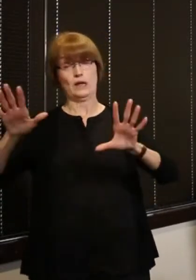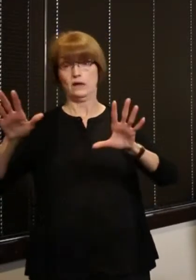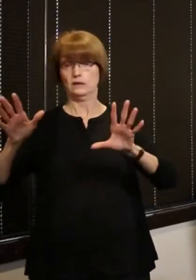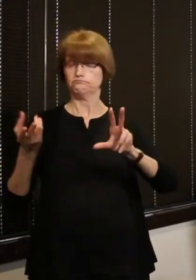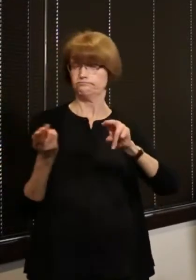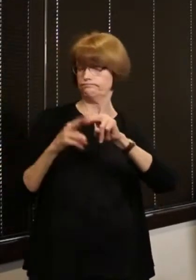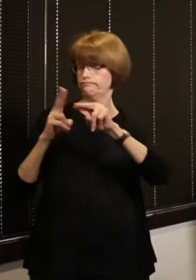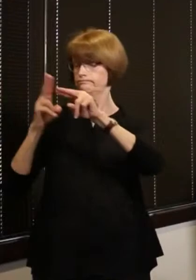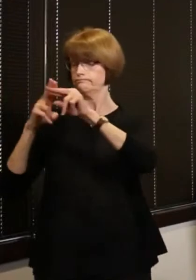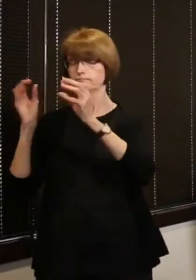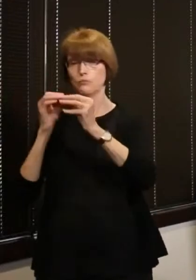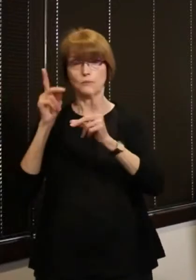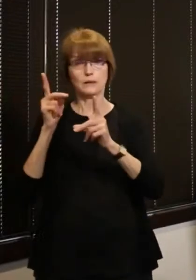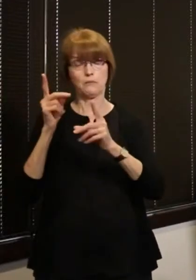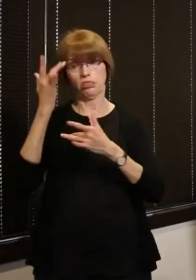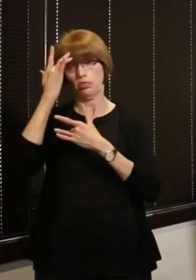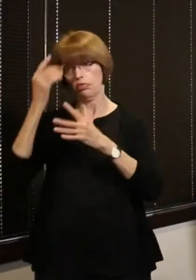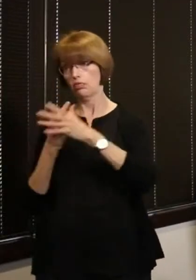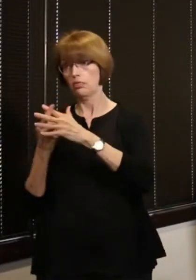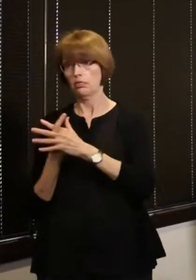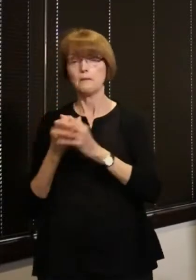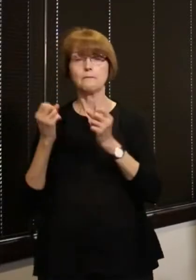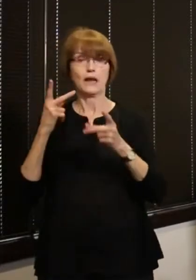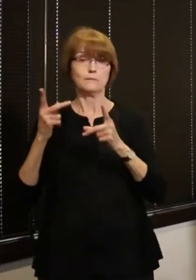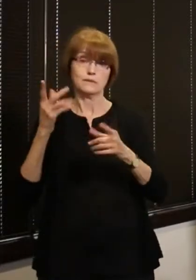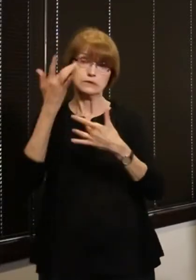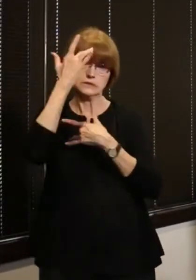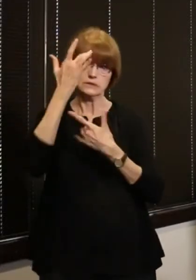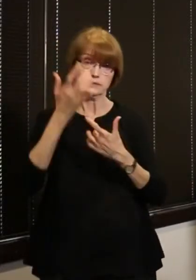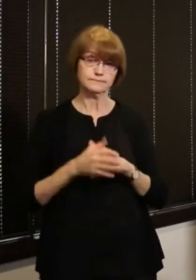significant amount of cases that are still out in the community.